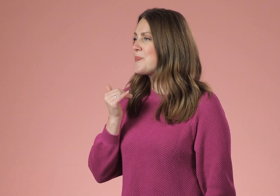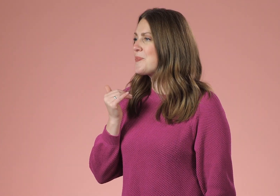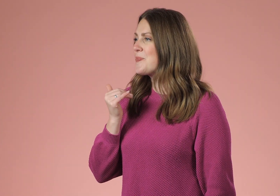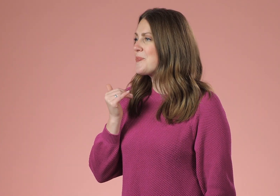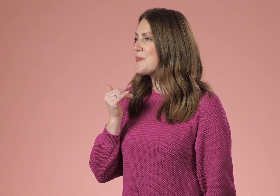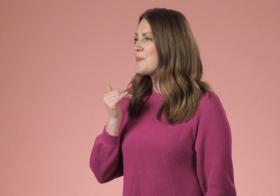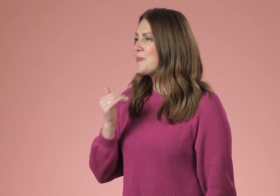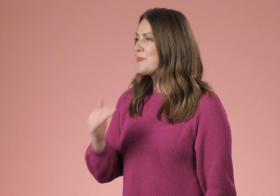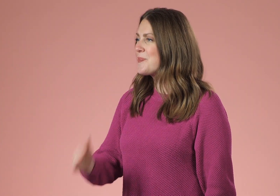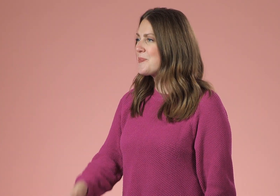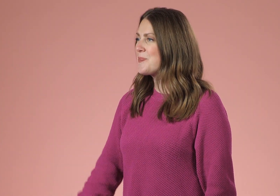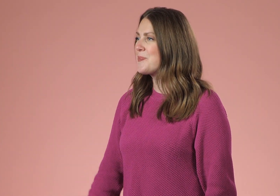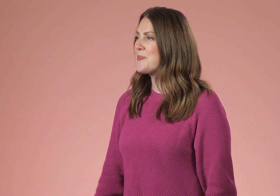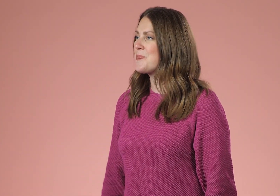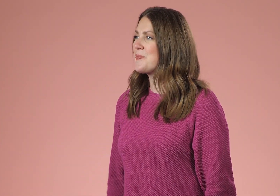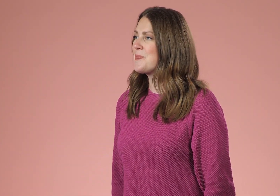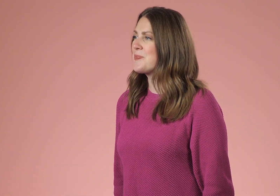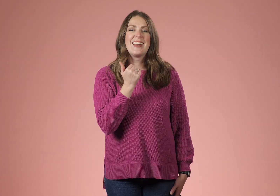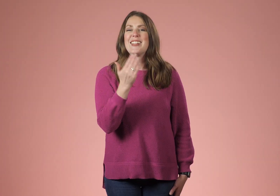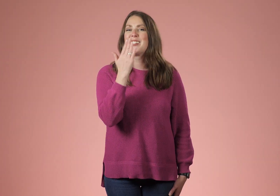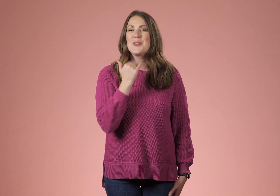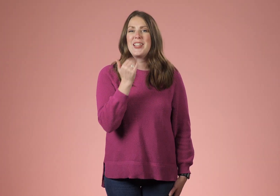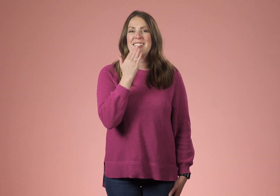up on your chin and brushing down. Sweet.